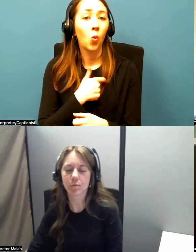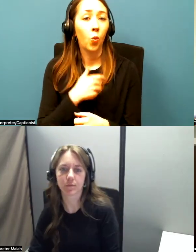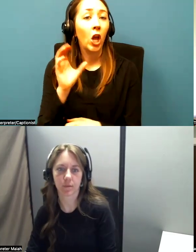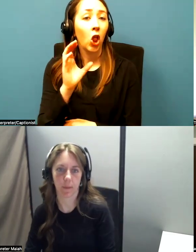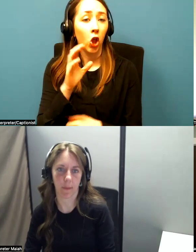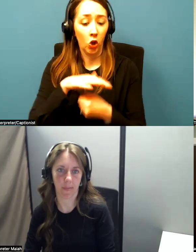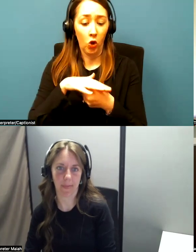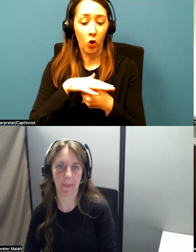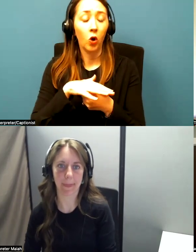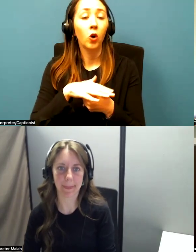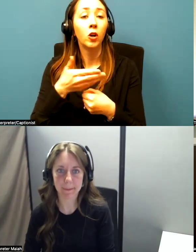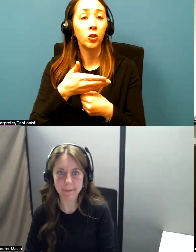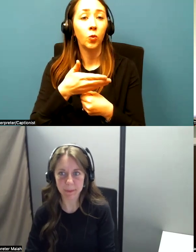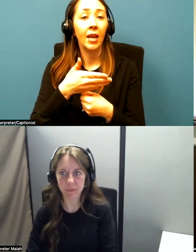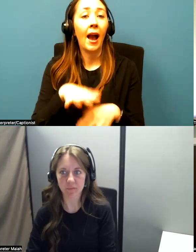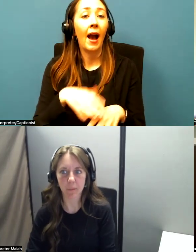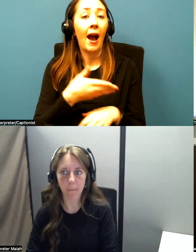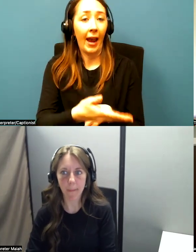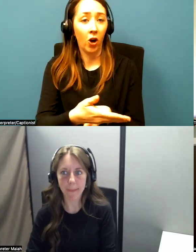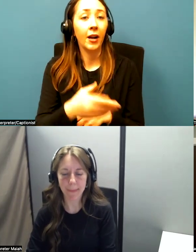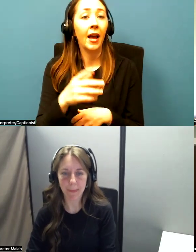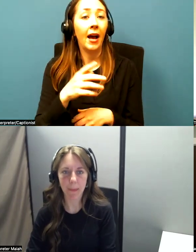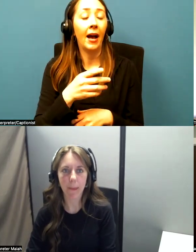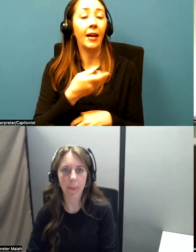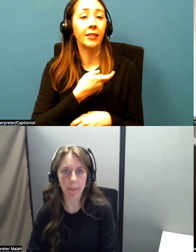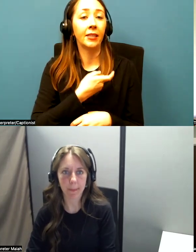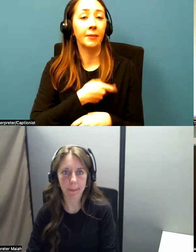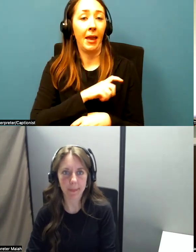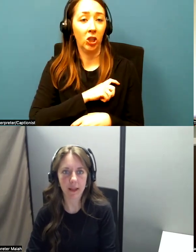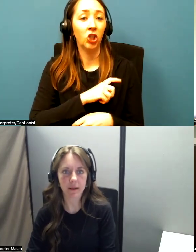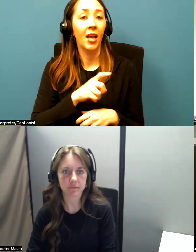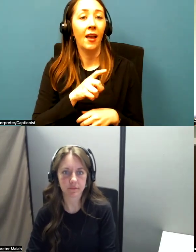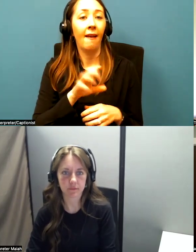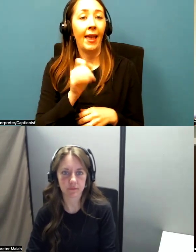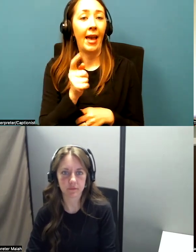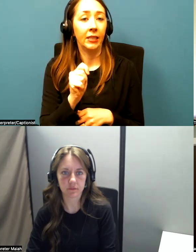hired a Spanish casting director and